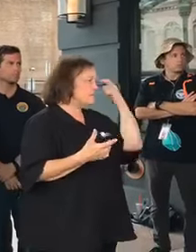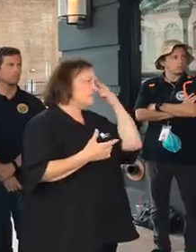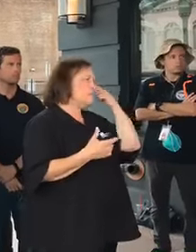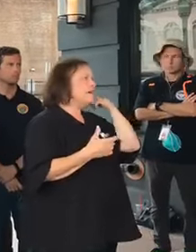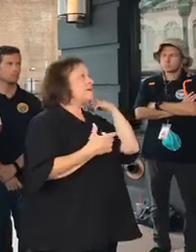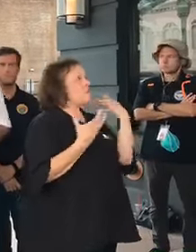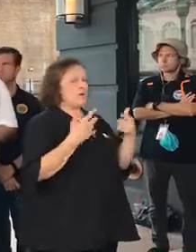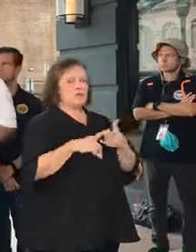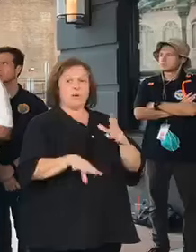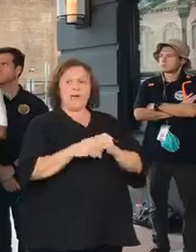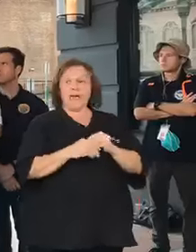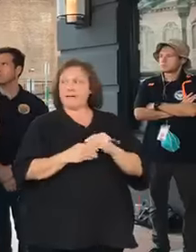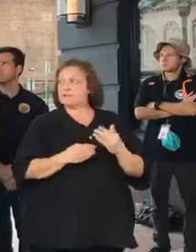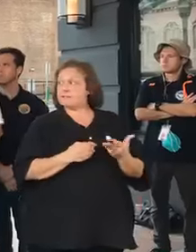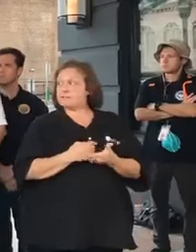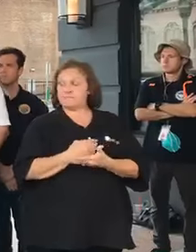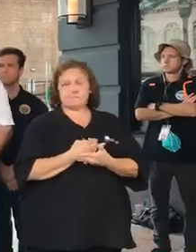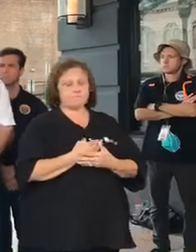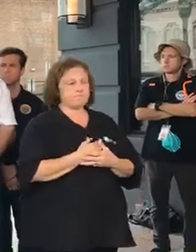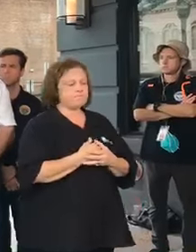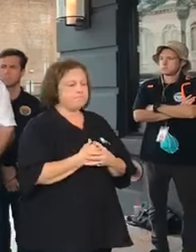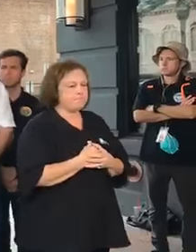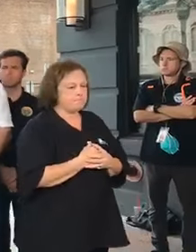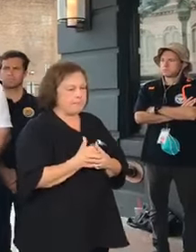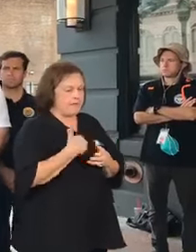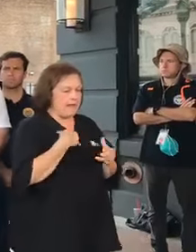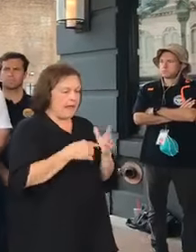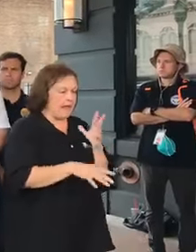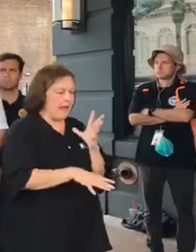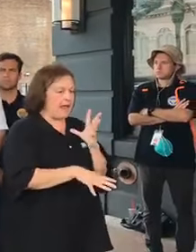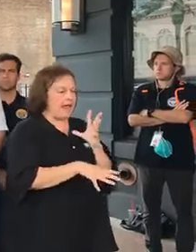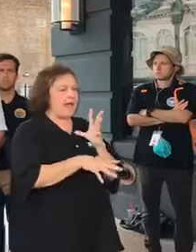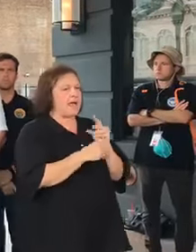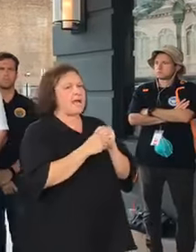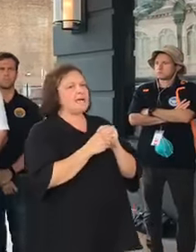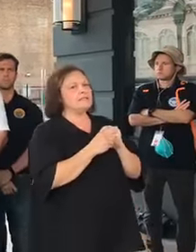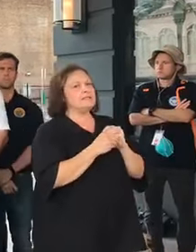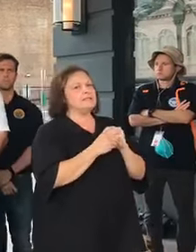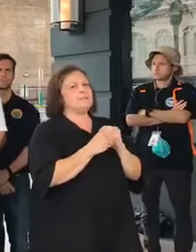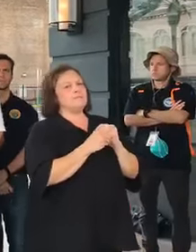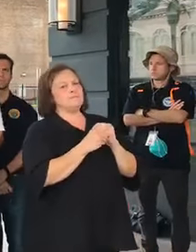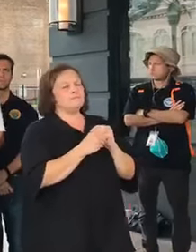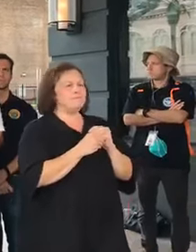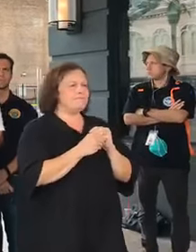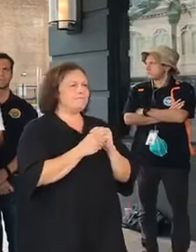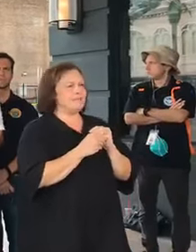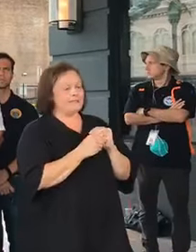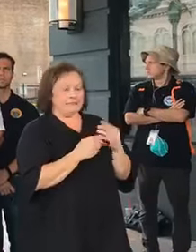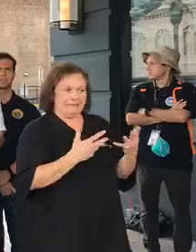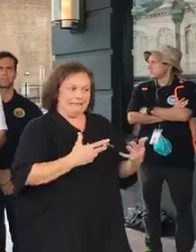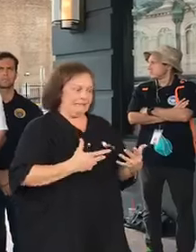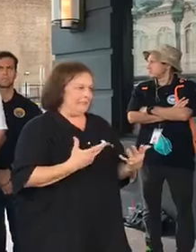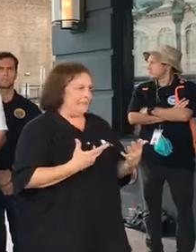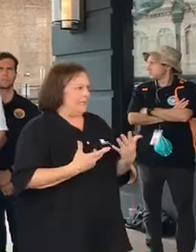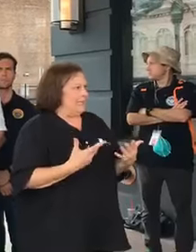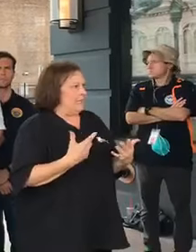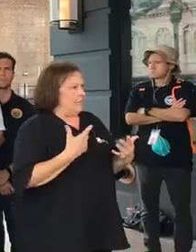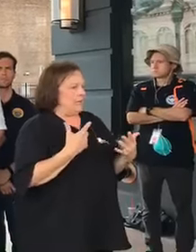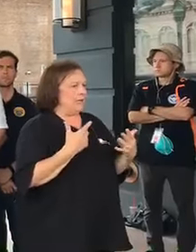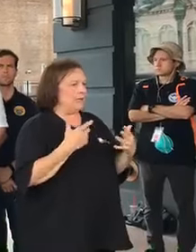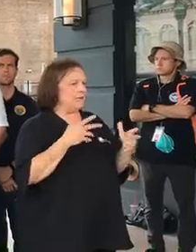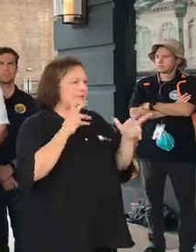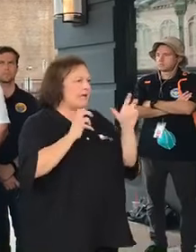Is there anything you want to add at this point? I would just add, we're kind of writing the book on this right now. We keep